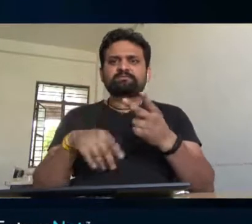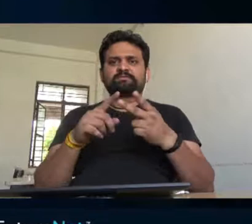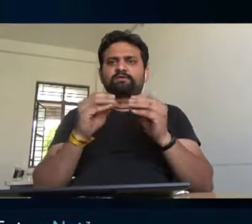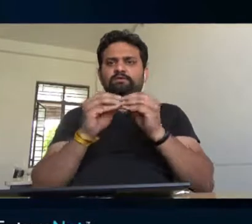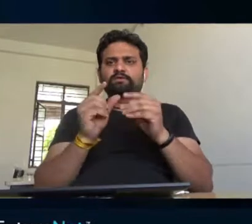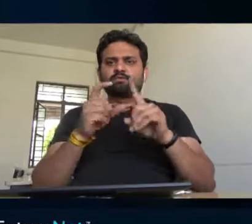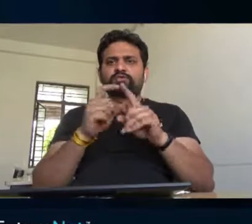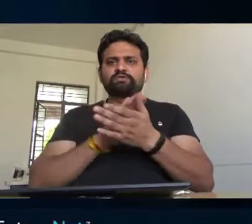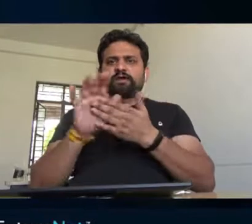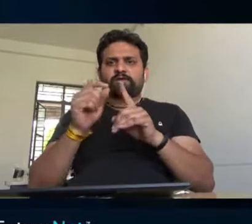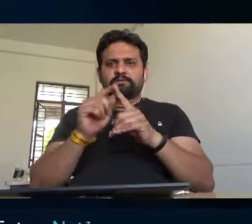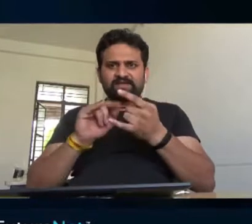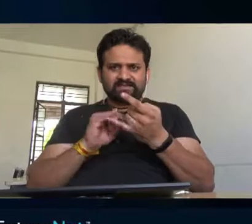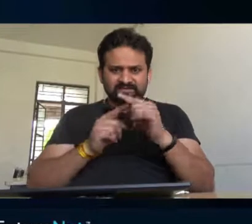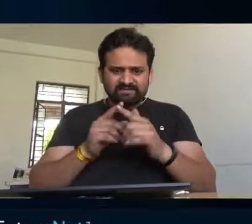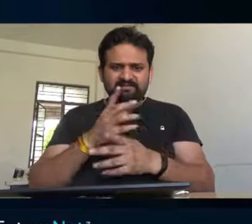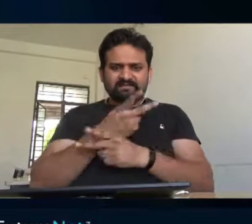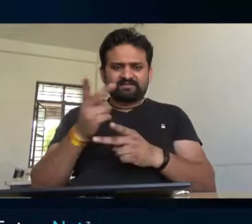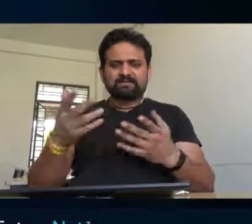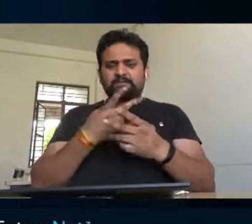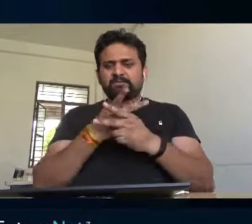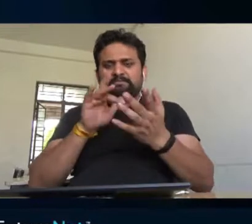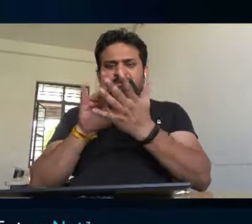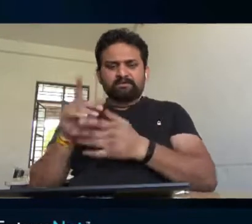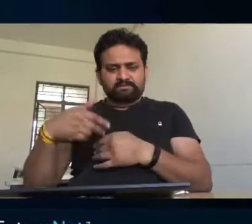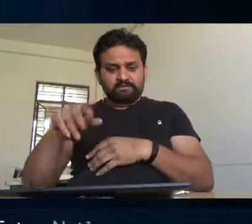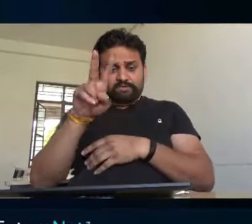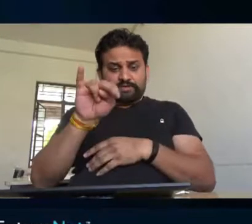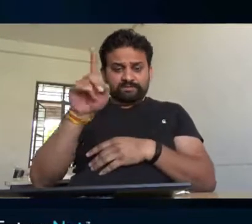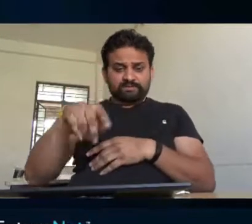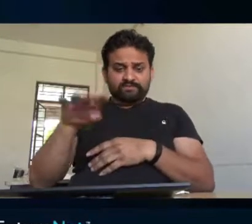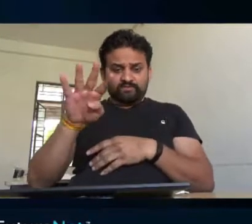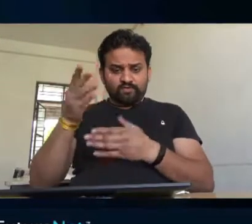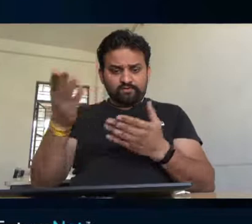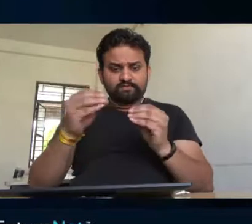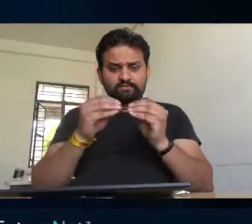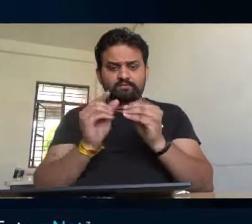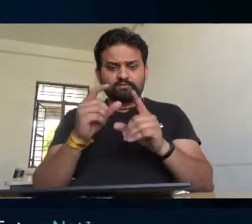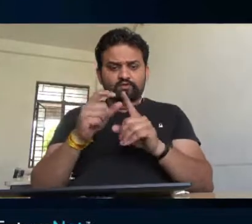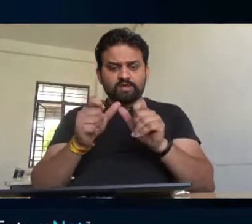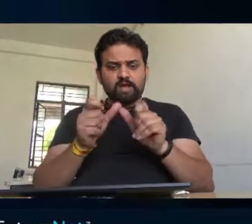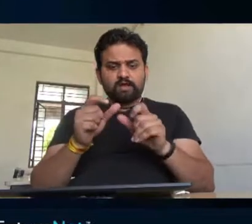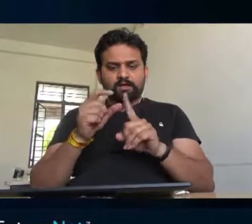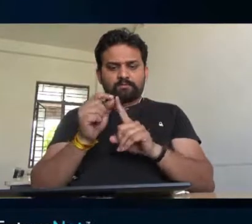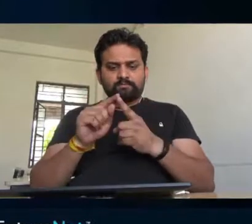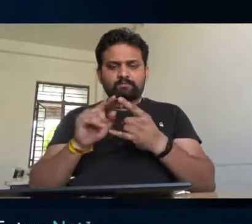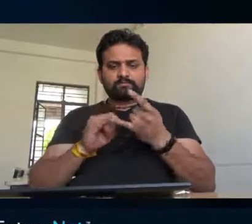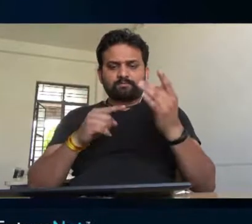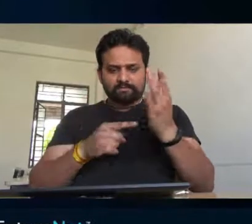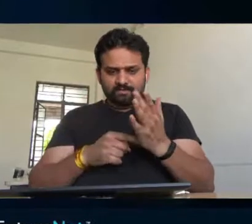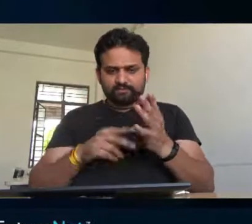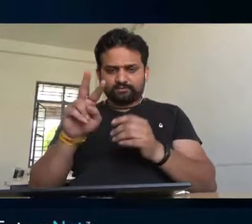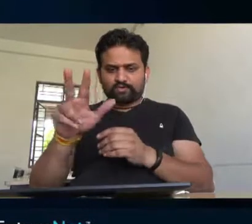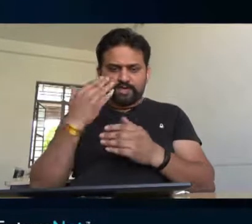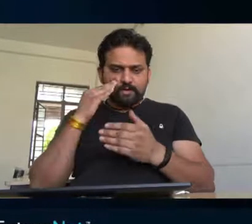FutureNet so much, and that's the main point why I want you come to Slovenia, to Ljubljana, to Budapest, to Beograd, to